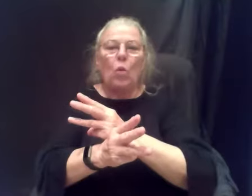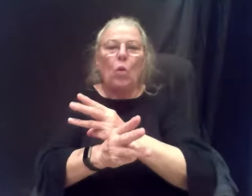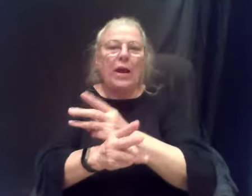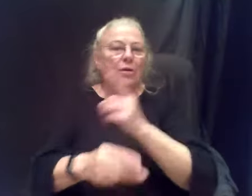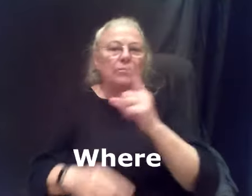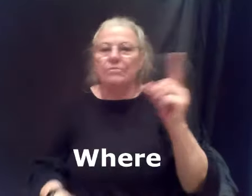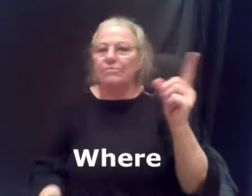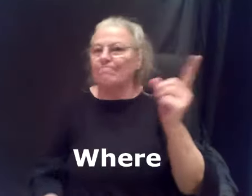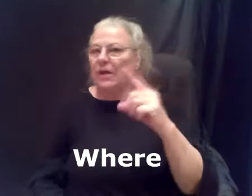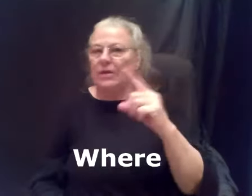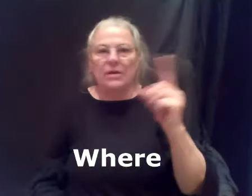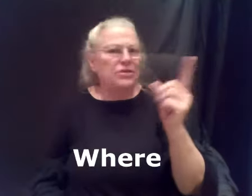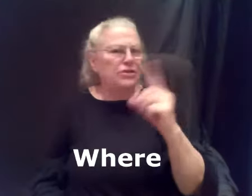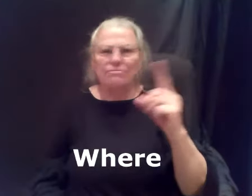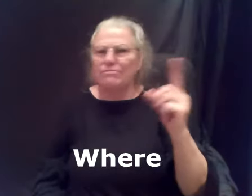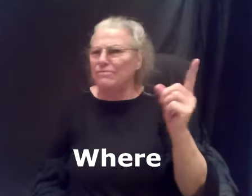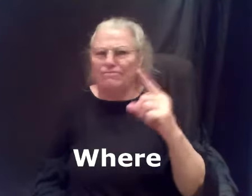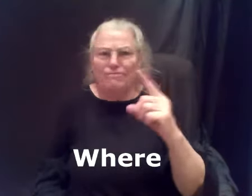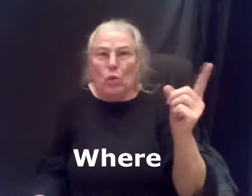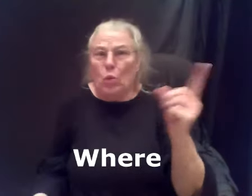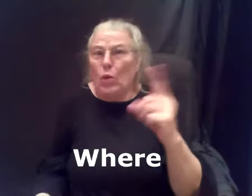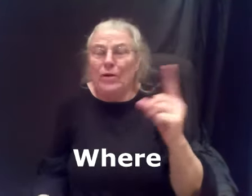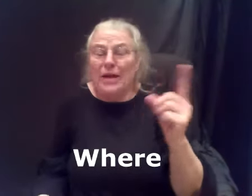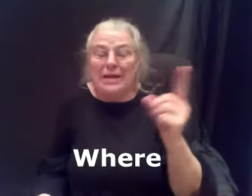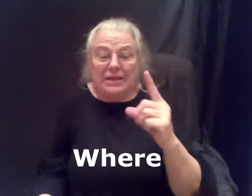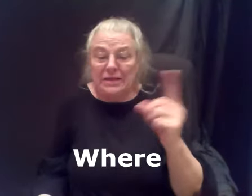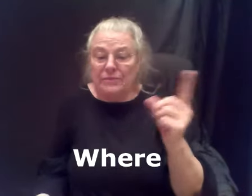Where, and that's just, where is it?